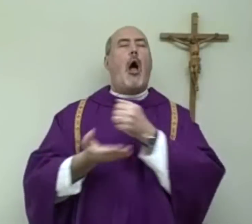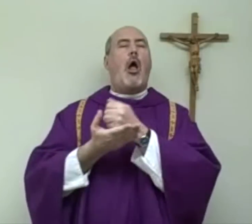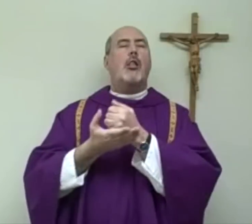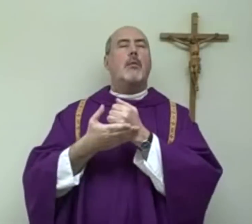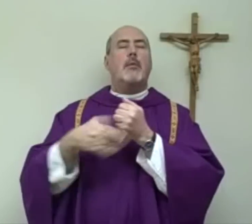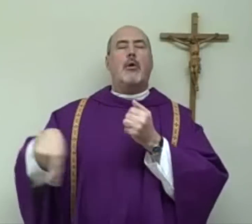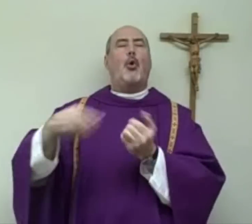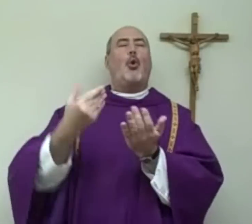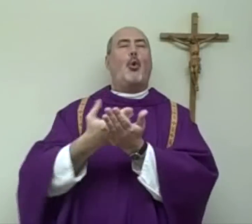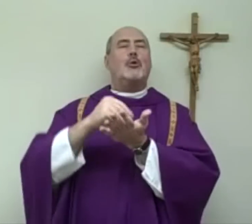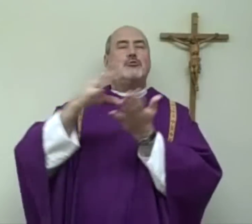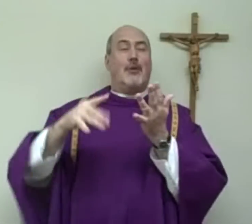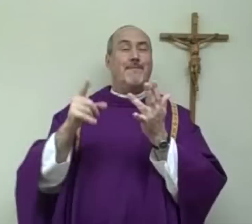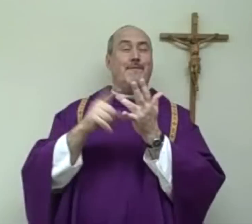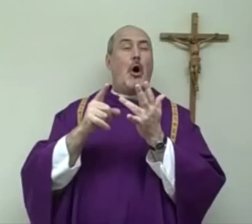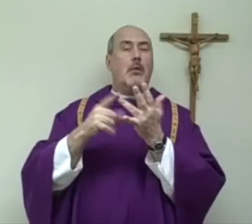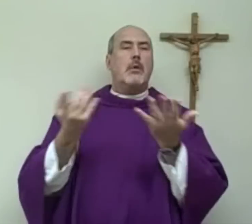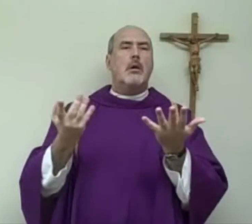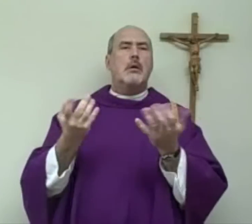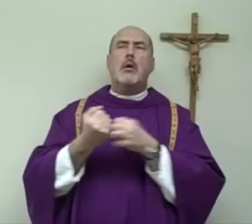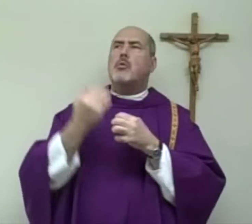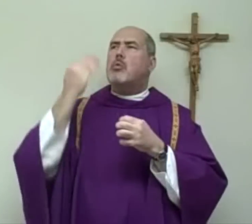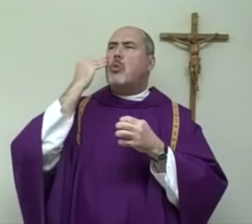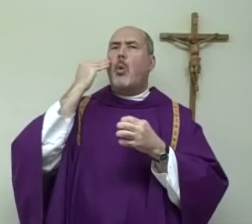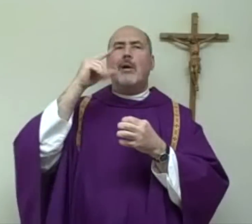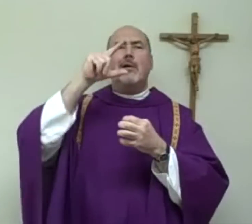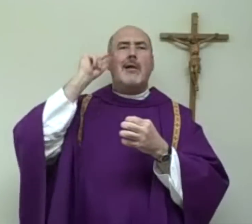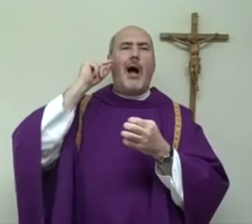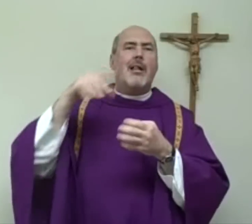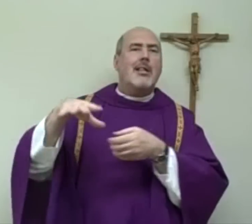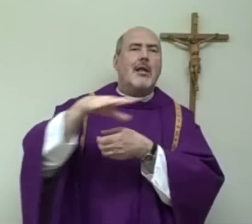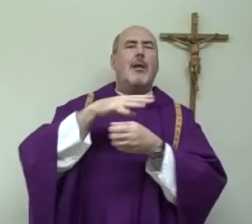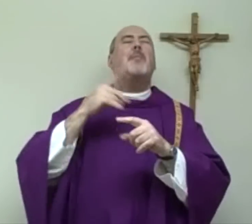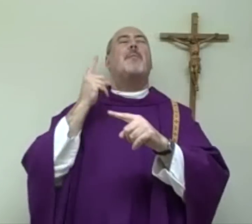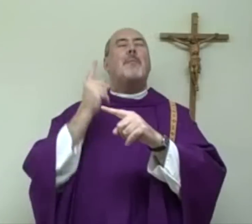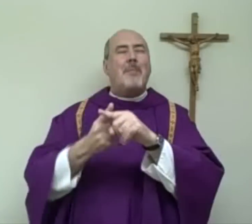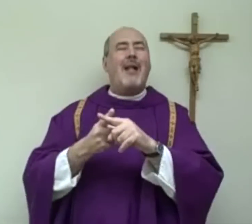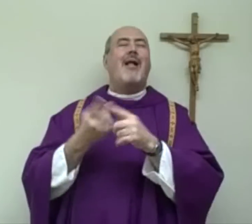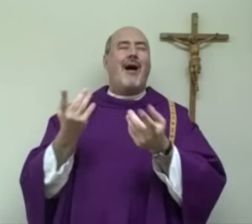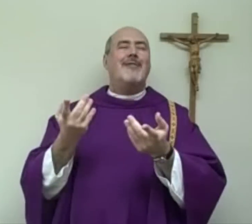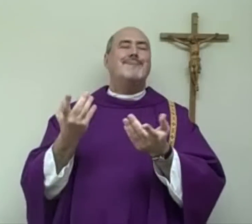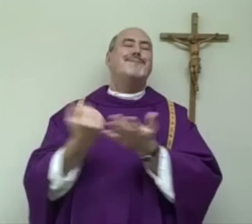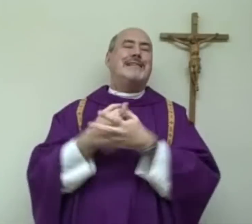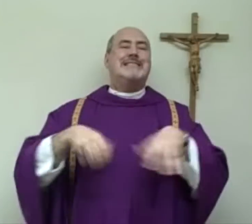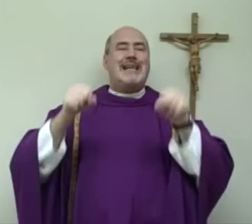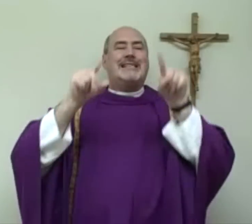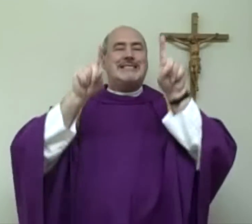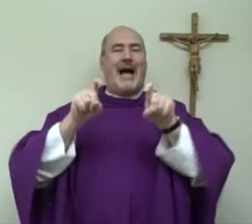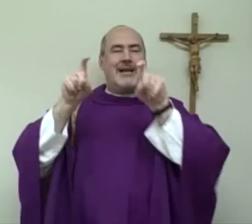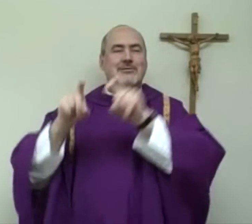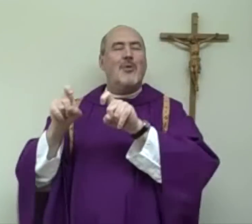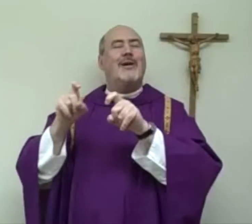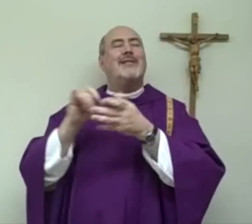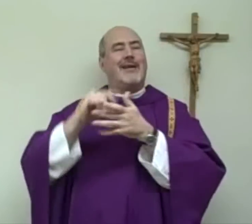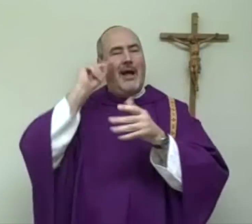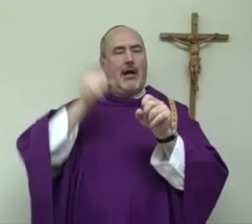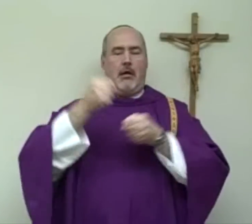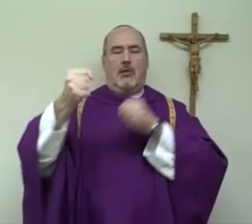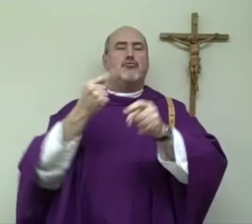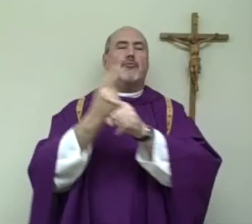And they hosted that week so that new students would be able to get familiar with the campus and what was